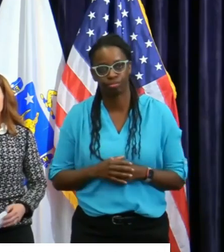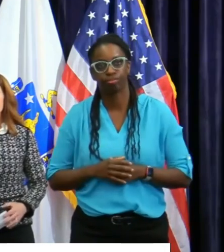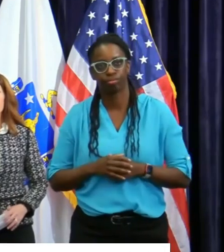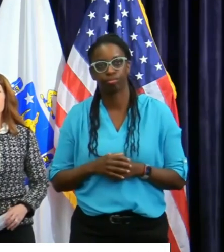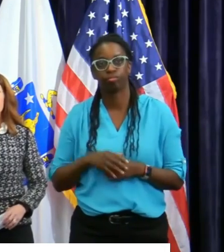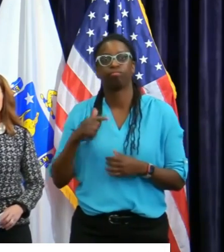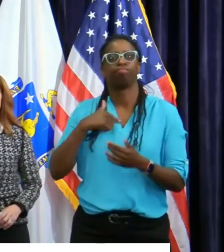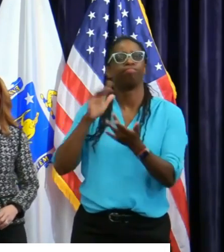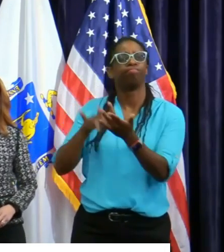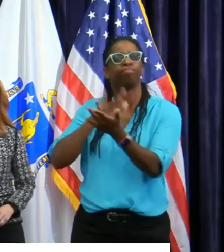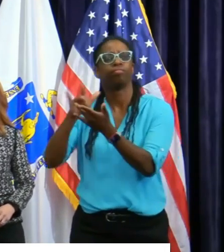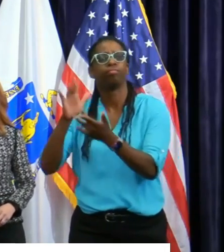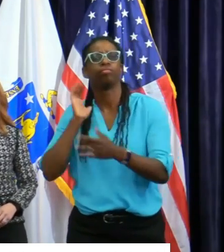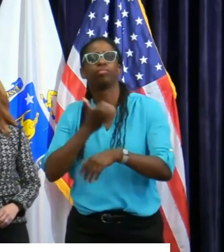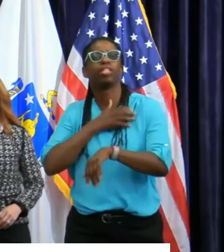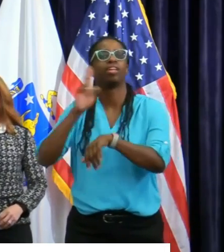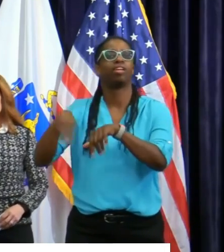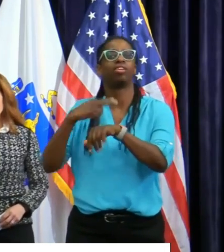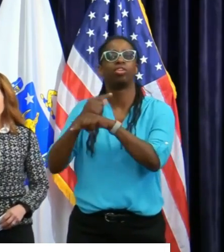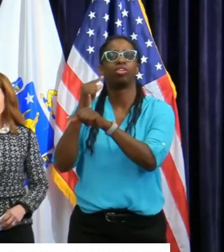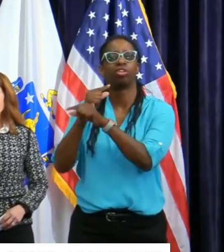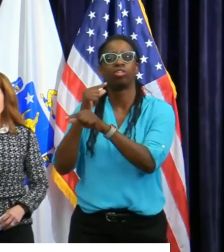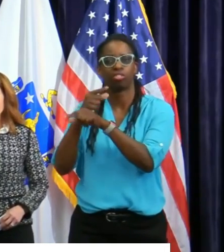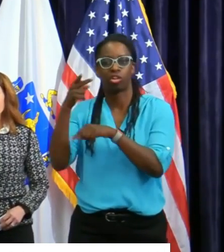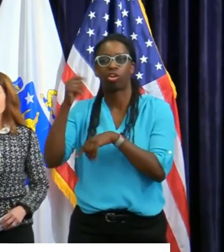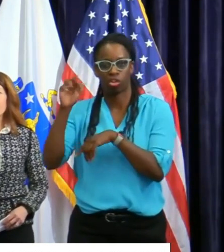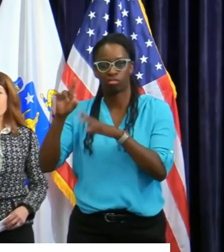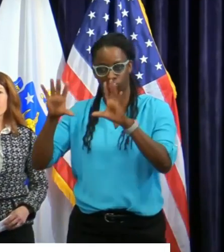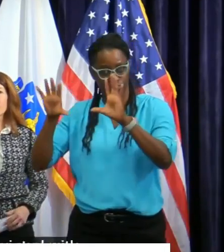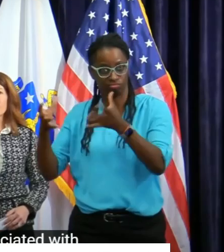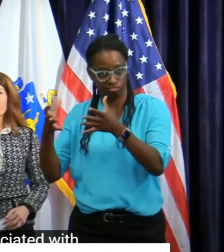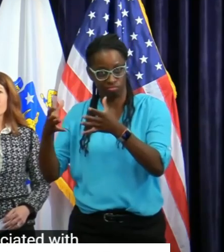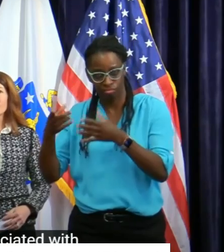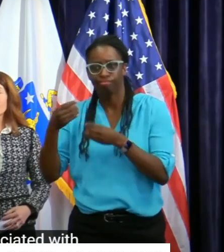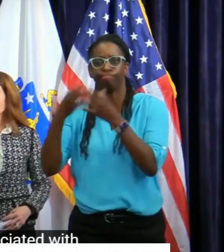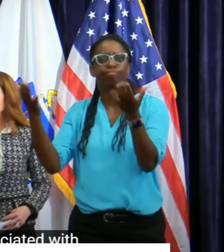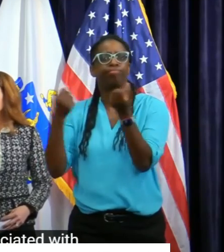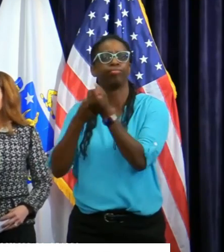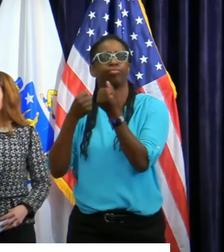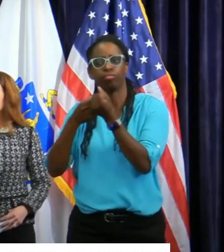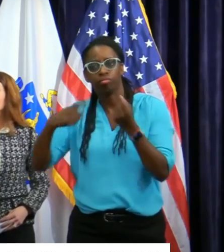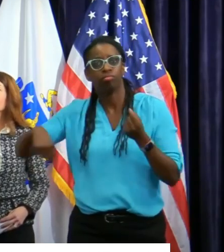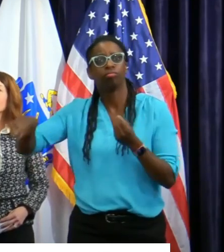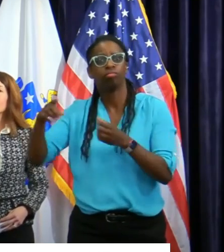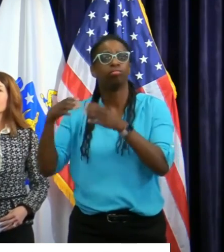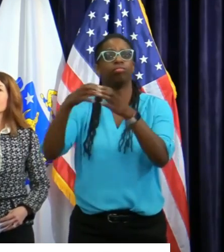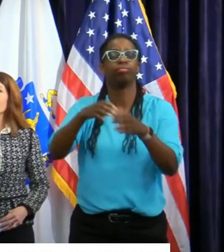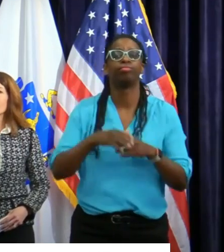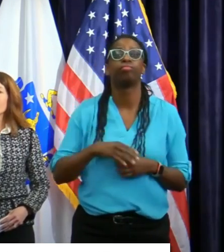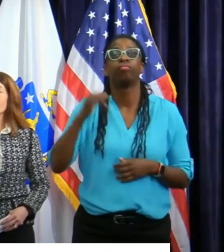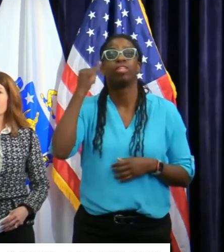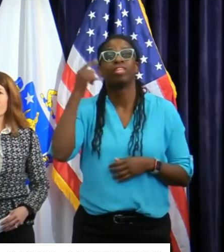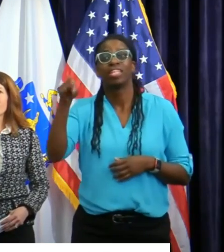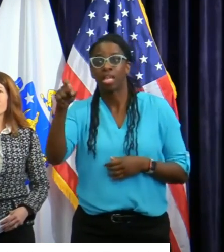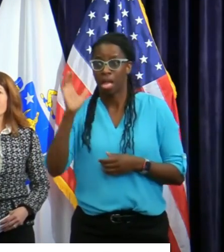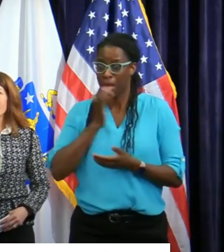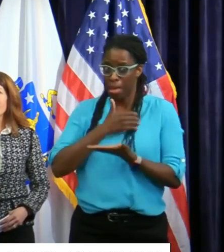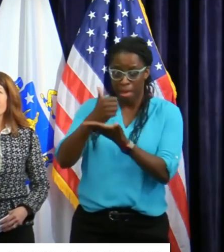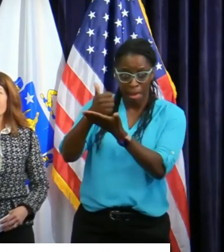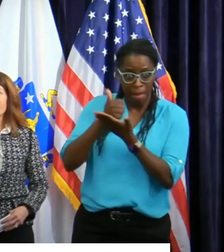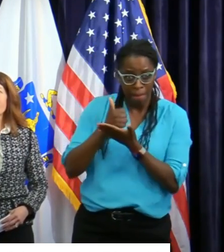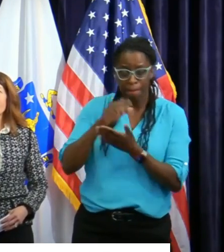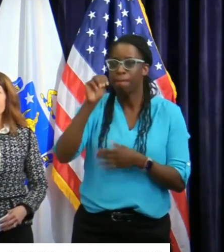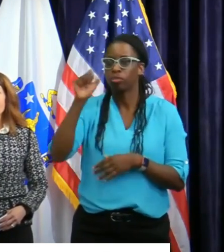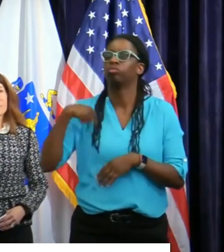there's a process associated with supporting them, but obviously if any of those folks are looking for our help, we're going to do everything we can to make